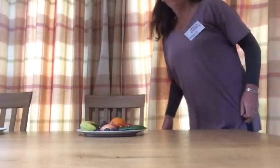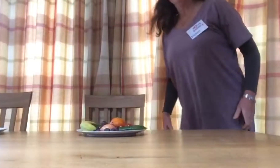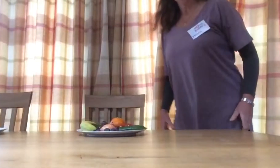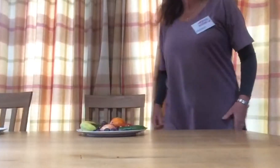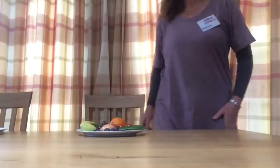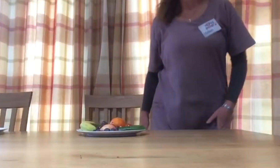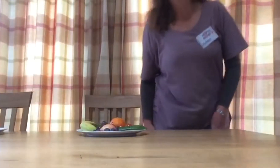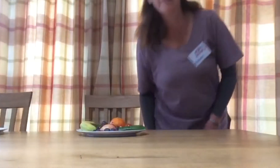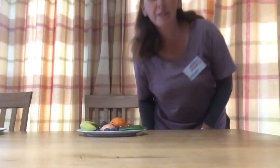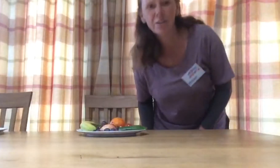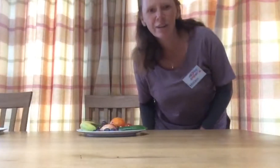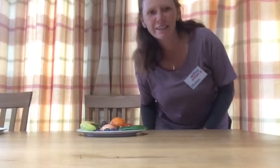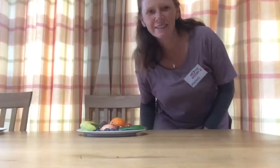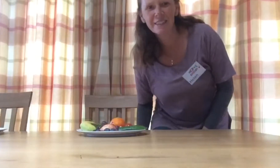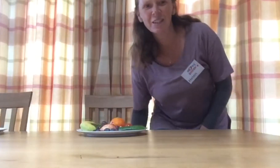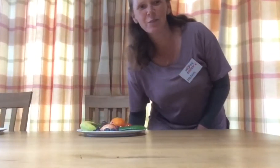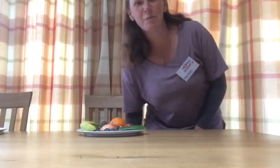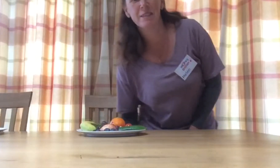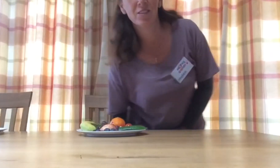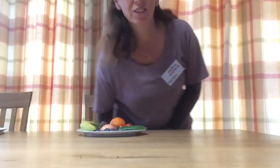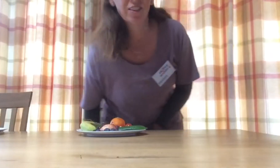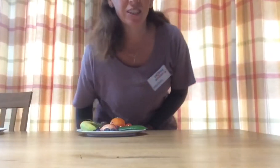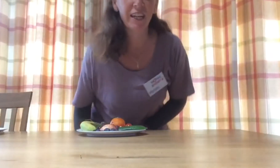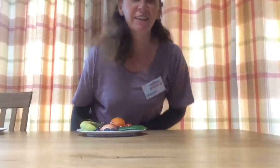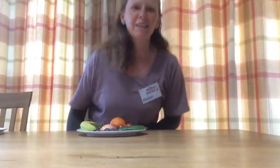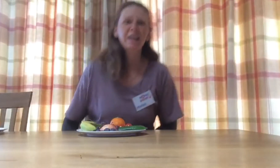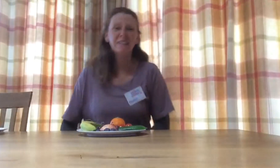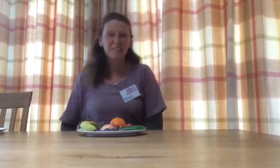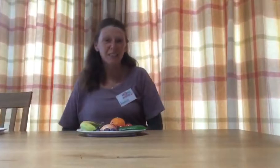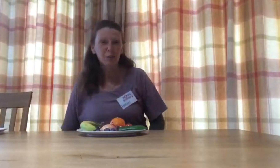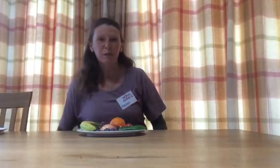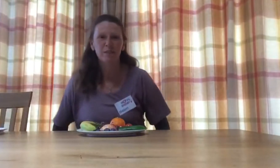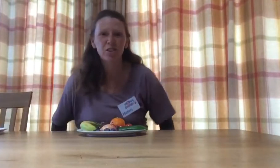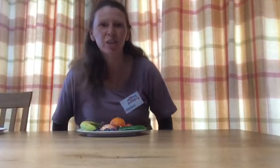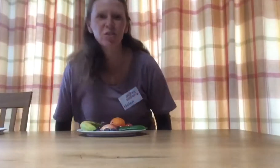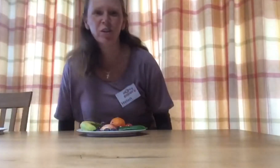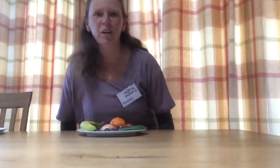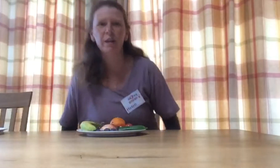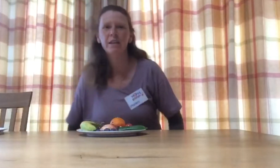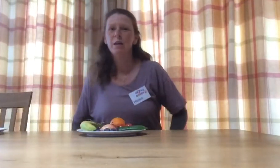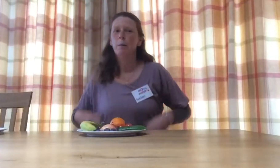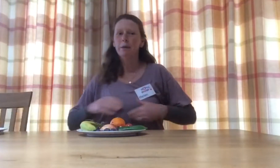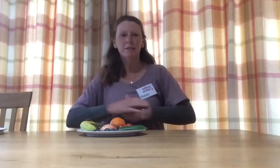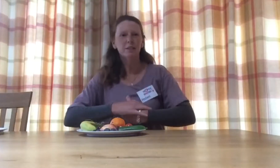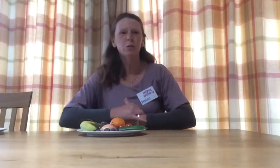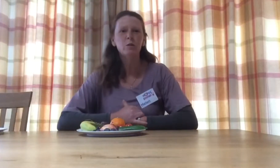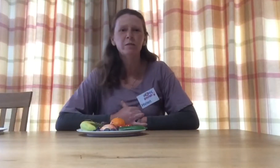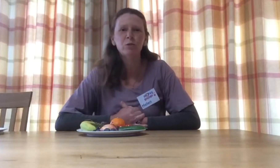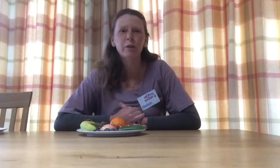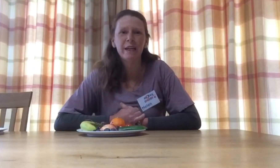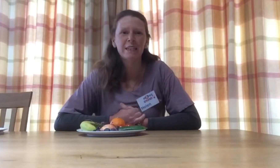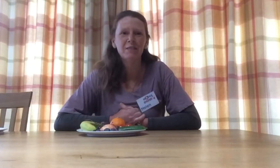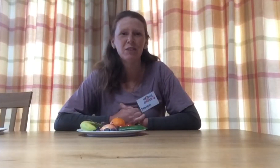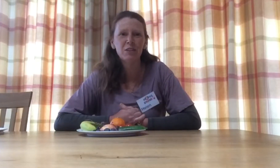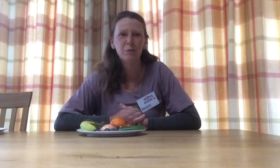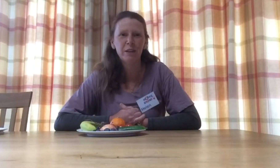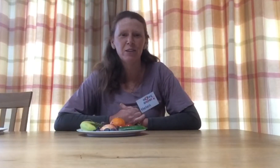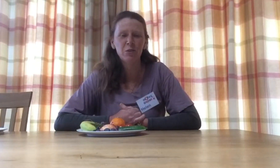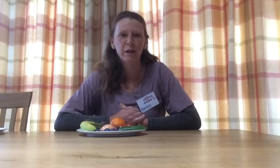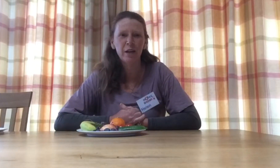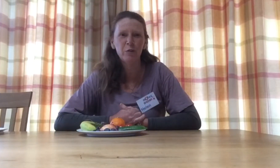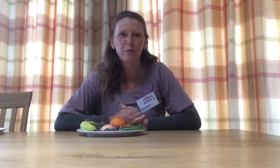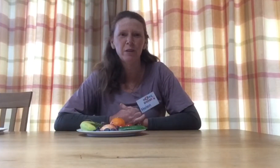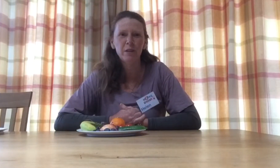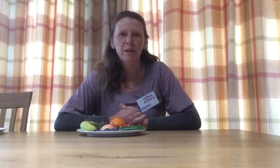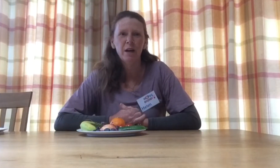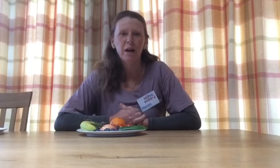Hi everyone. Great to see you at Messy Church again. Still Messy Church online, but still some great activities that we're going to